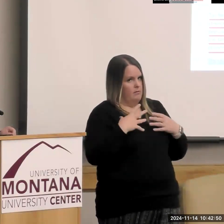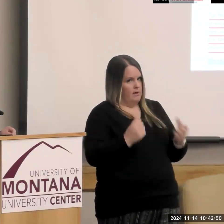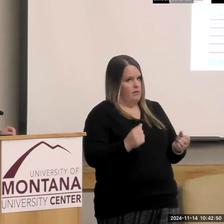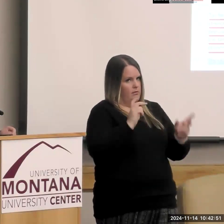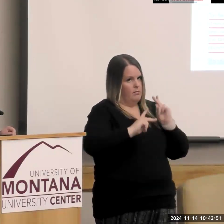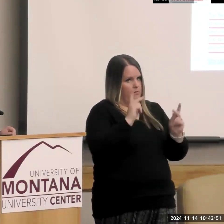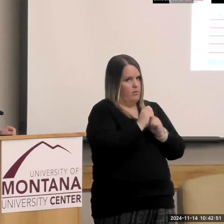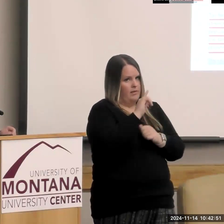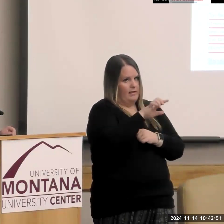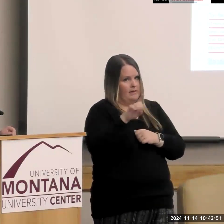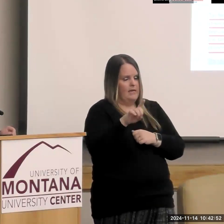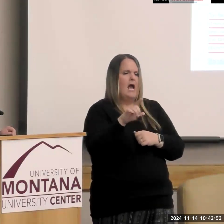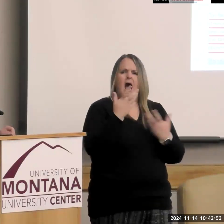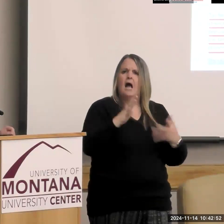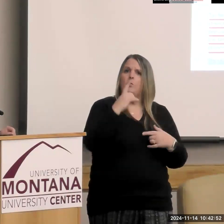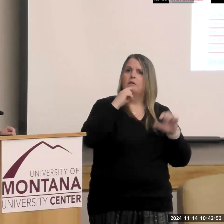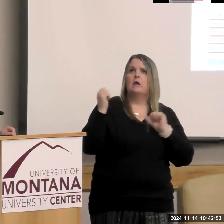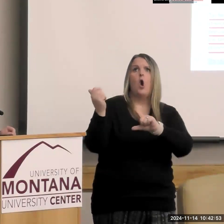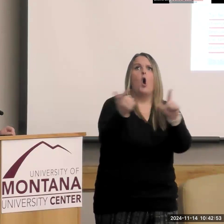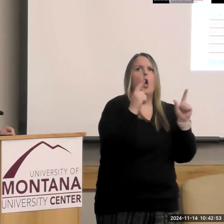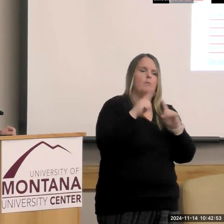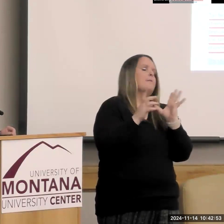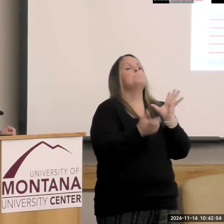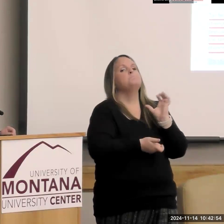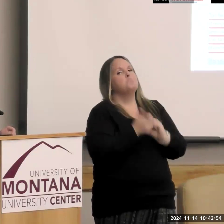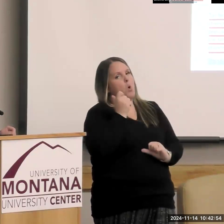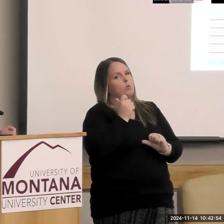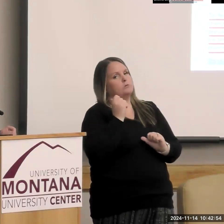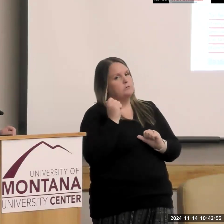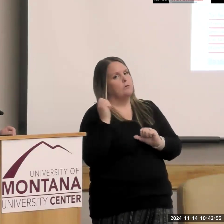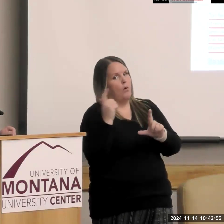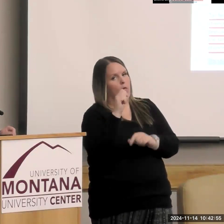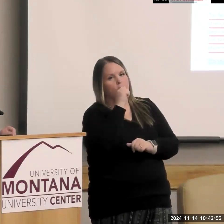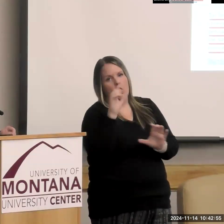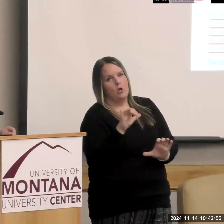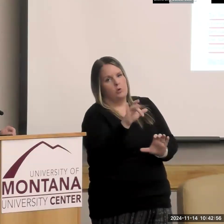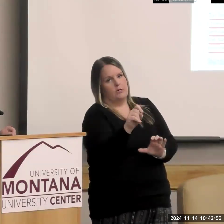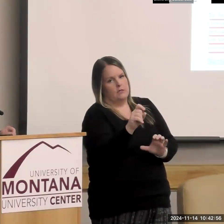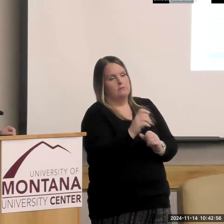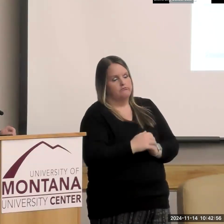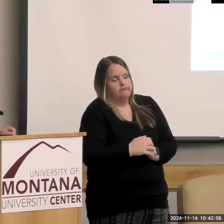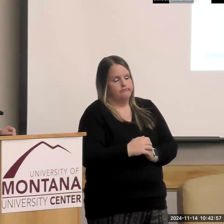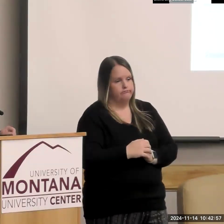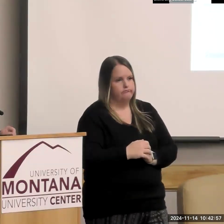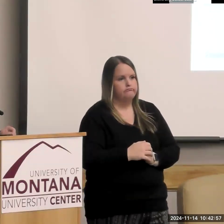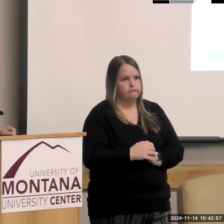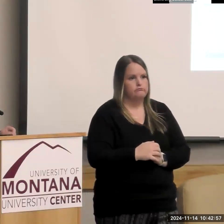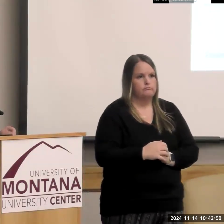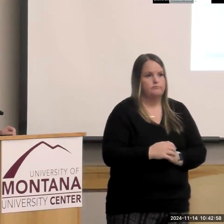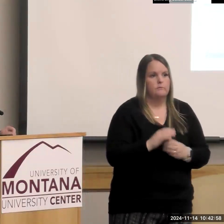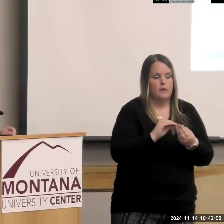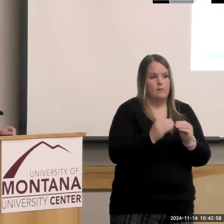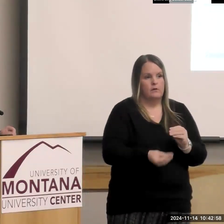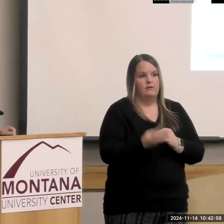say universally we're not doing it. Almost all are not doing it, okay? Domain 4